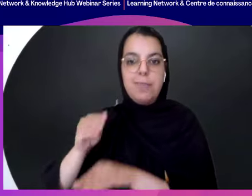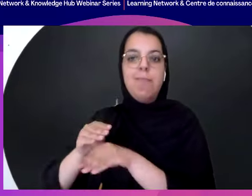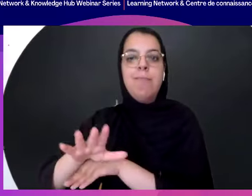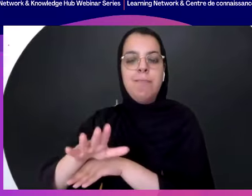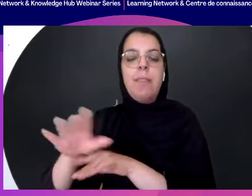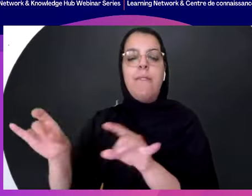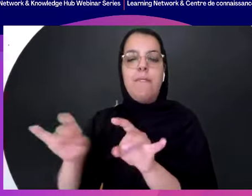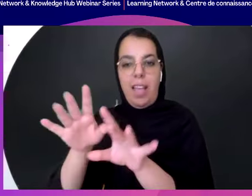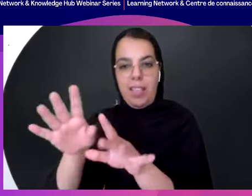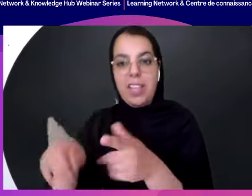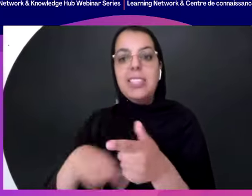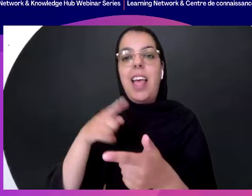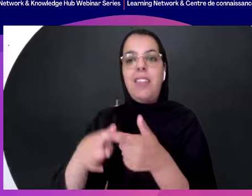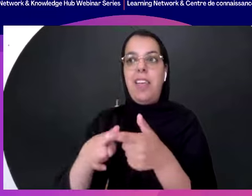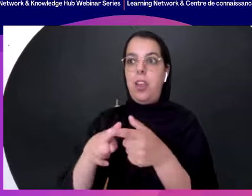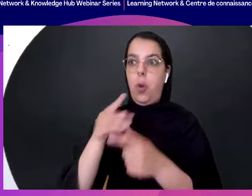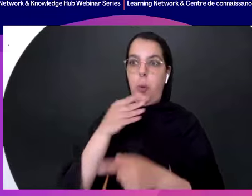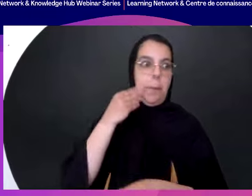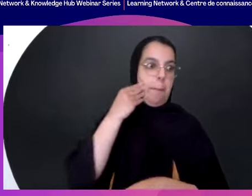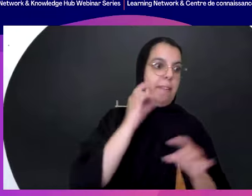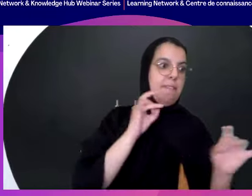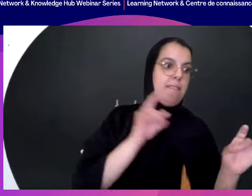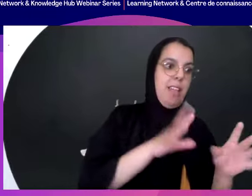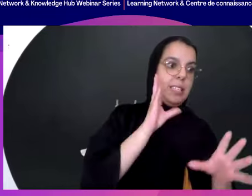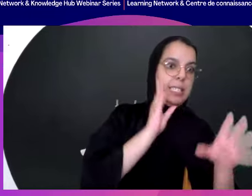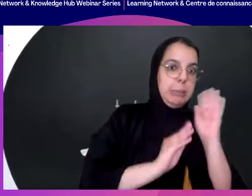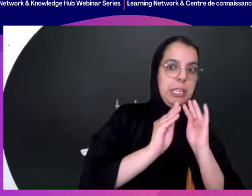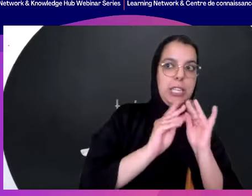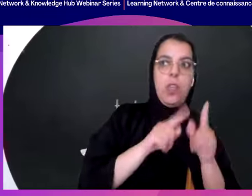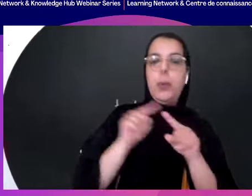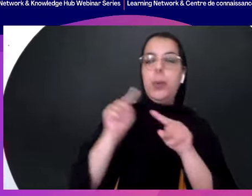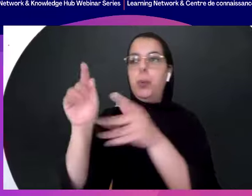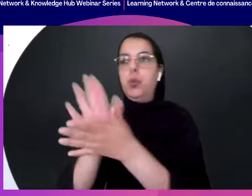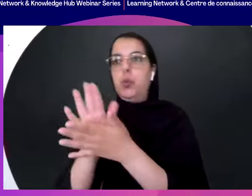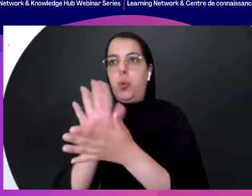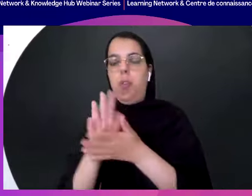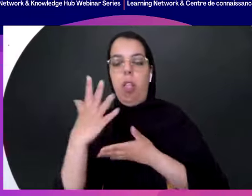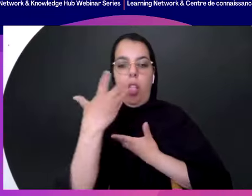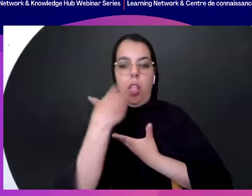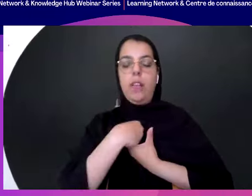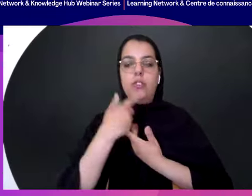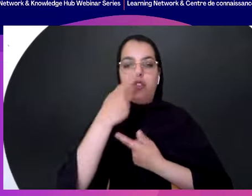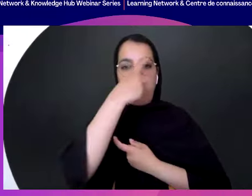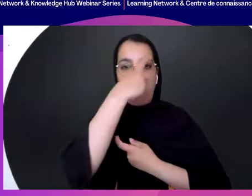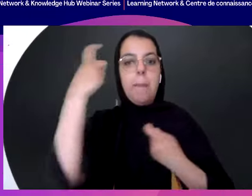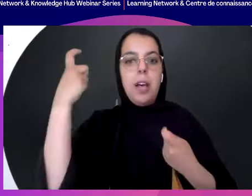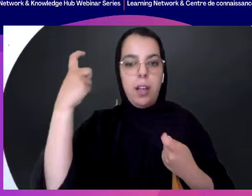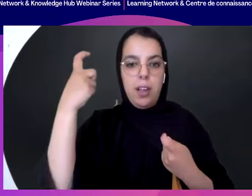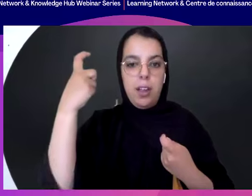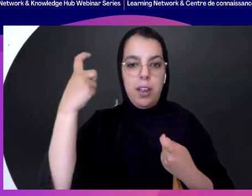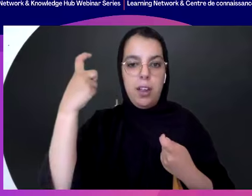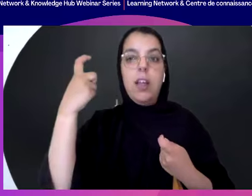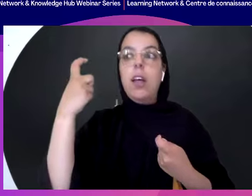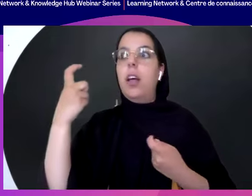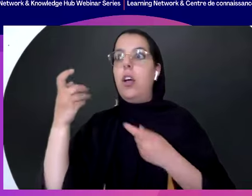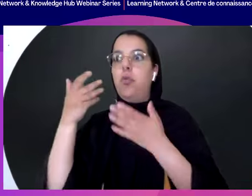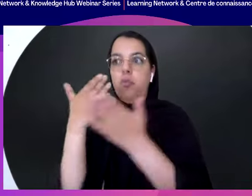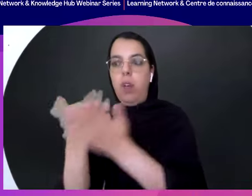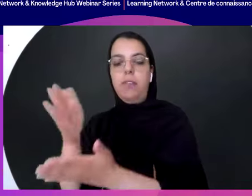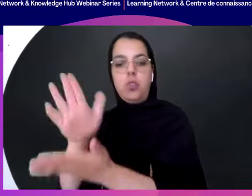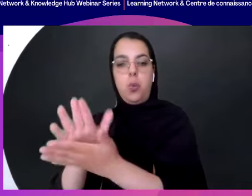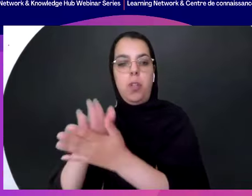And then we have generations of children going to school already with trauma, where they're cut off from family and